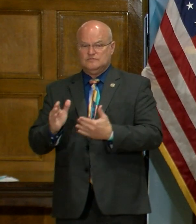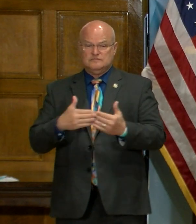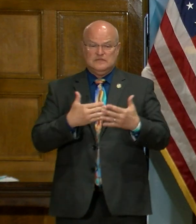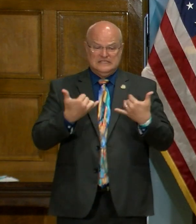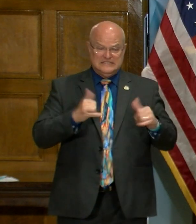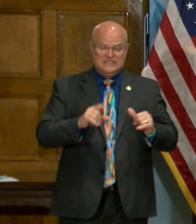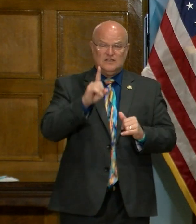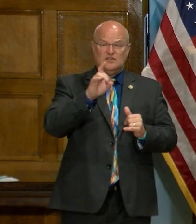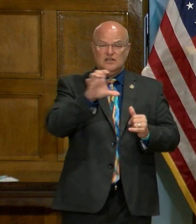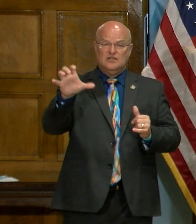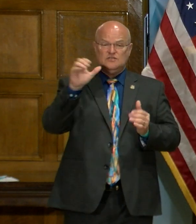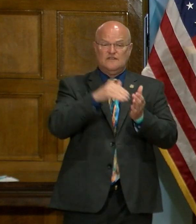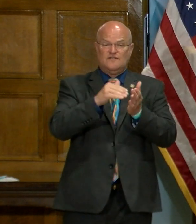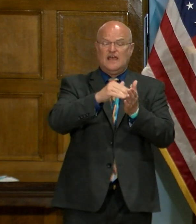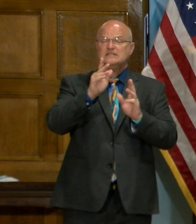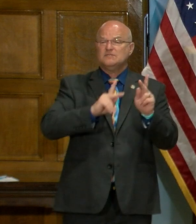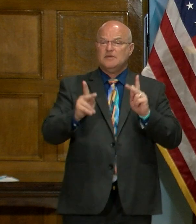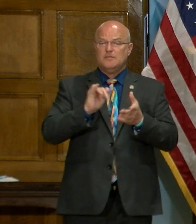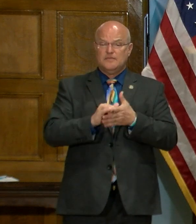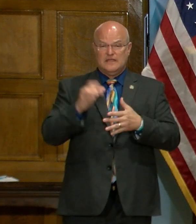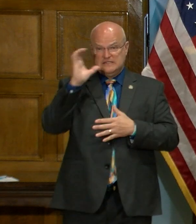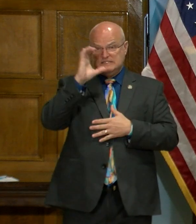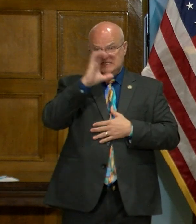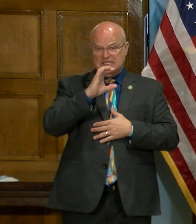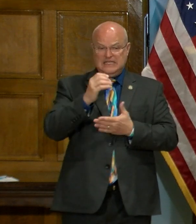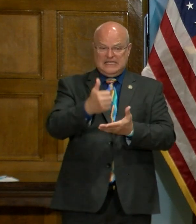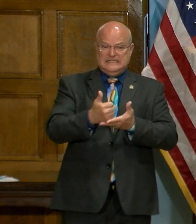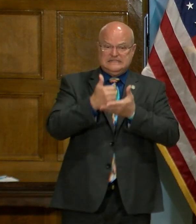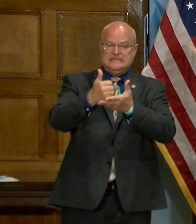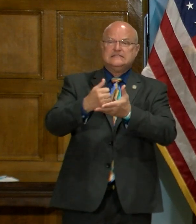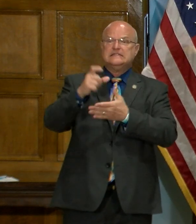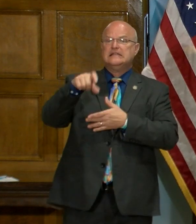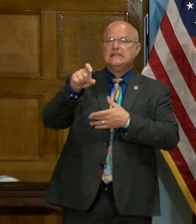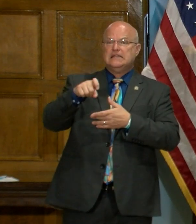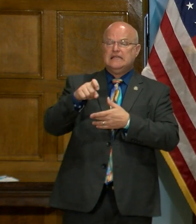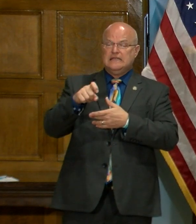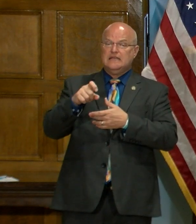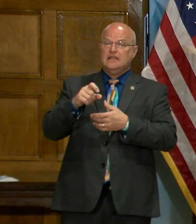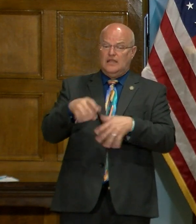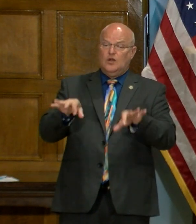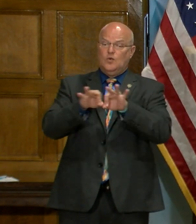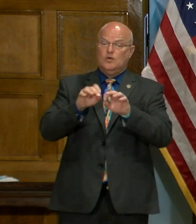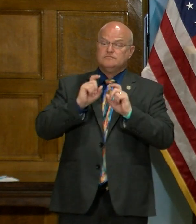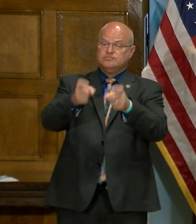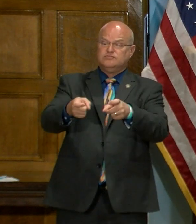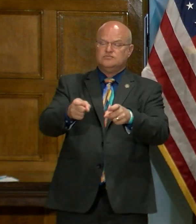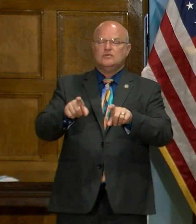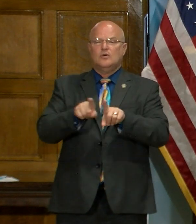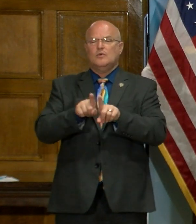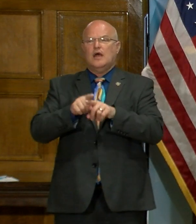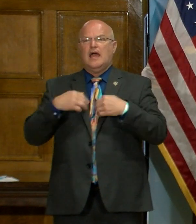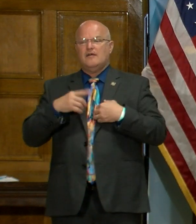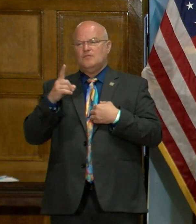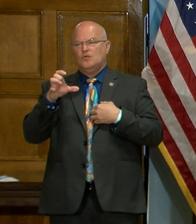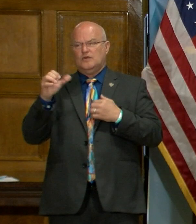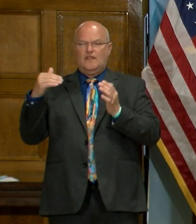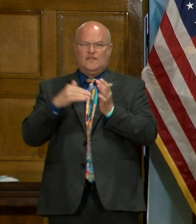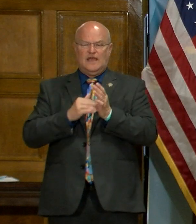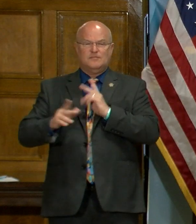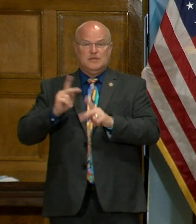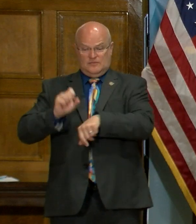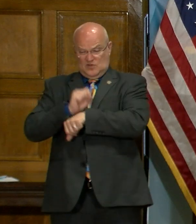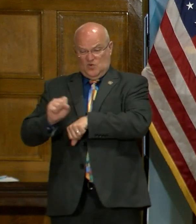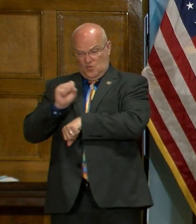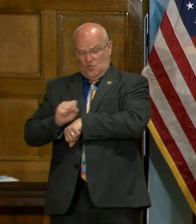of thousands that are out there that are seeking assistance and need it and are entitled to it. We also probably have over 100,000